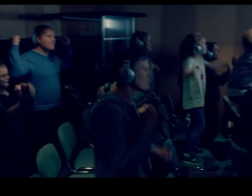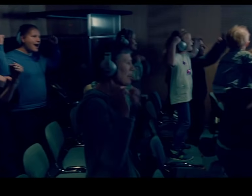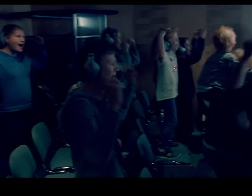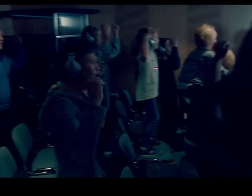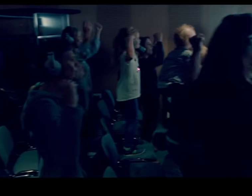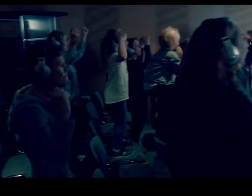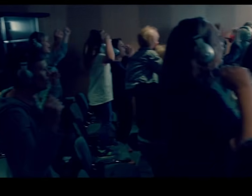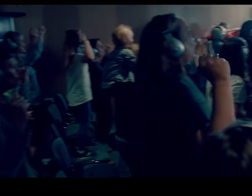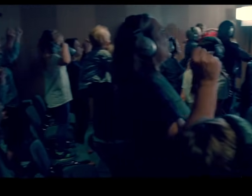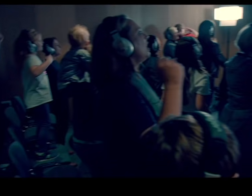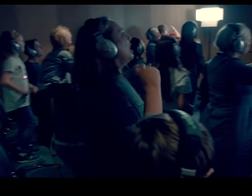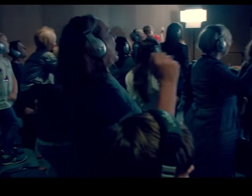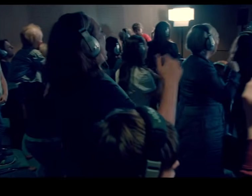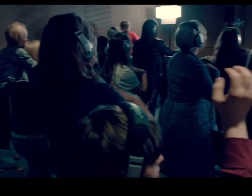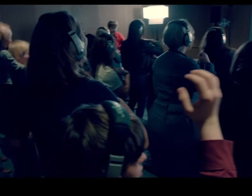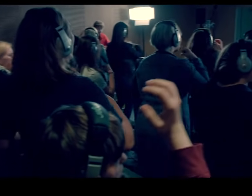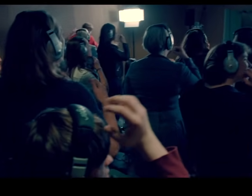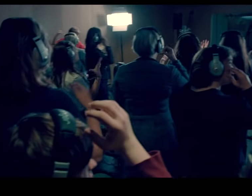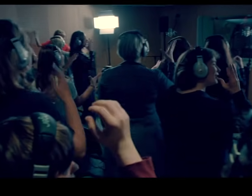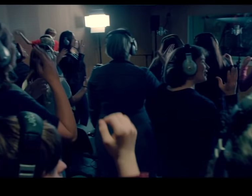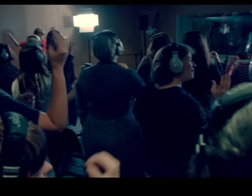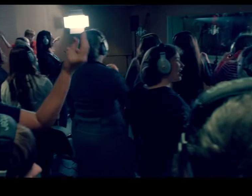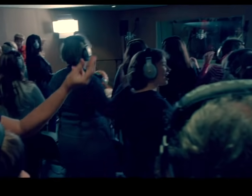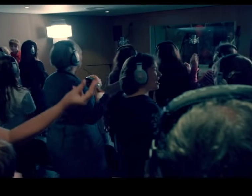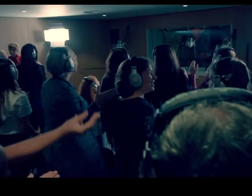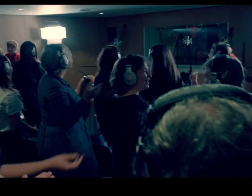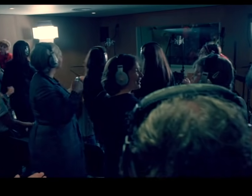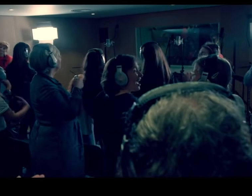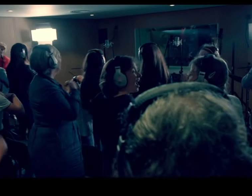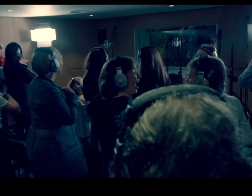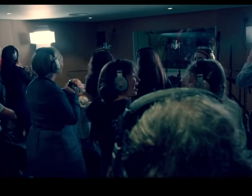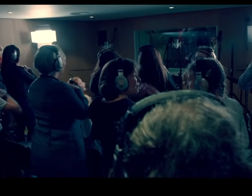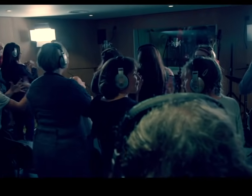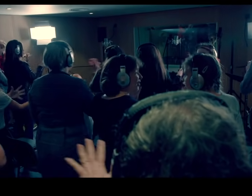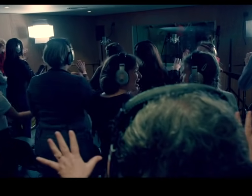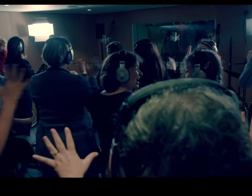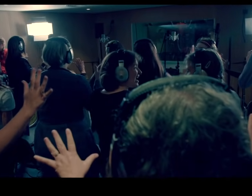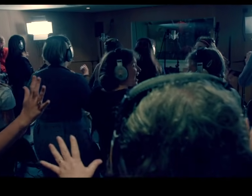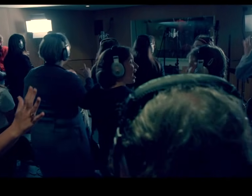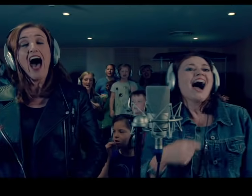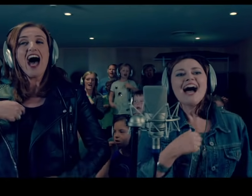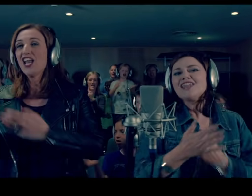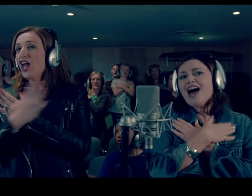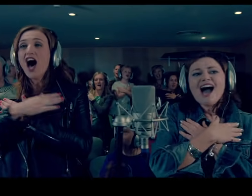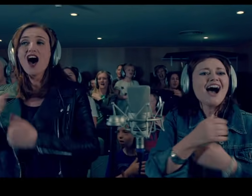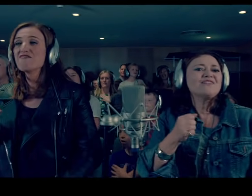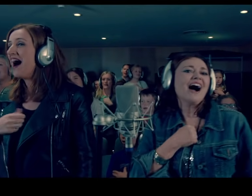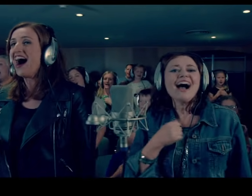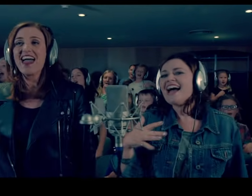powerful, I am beautiful I am free, I love my